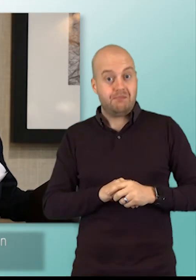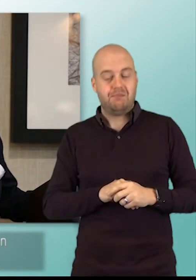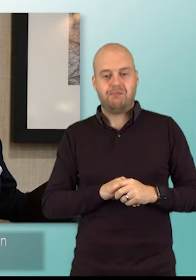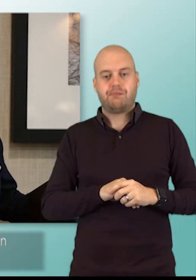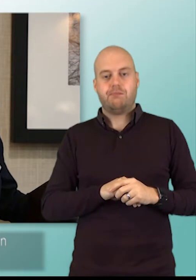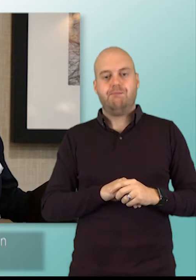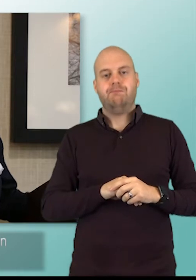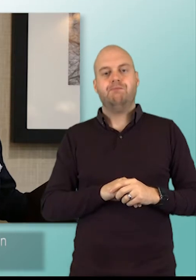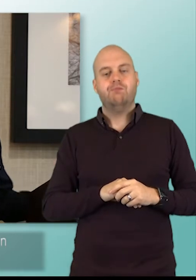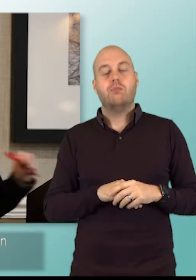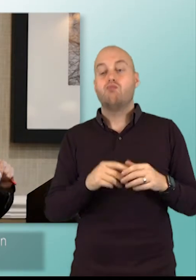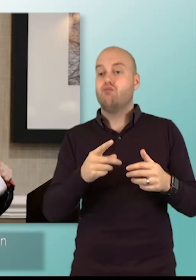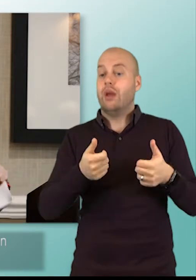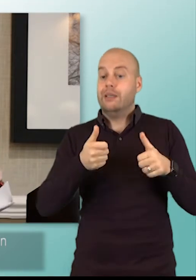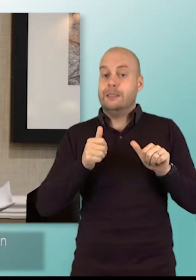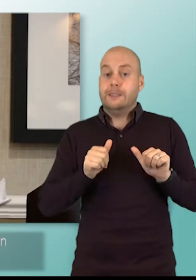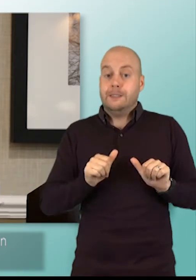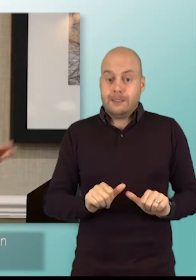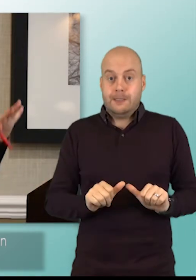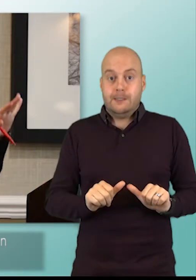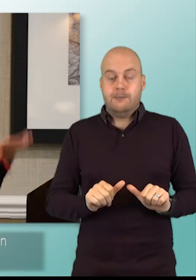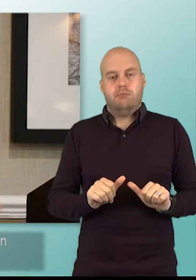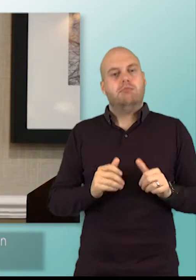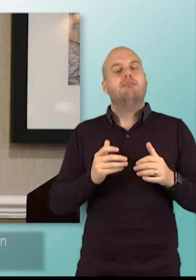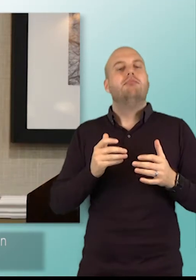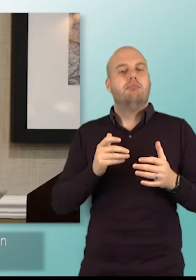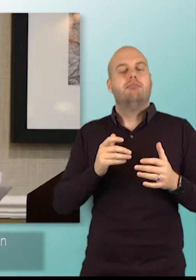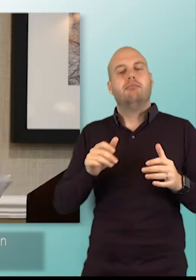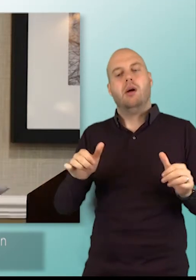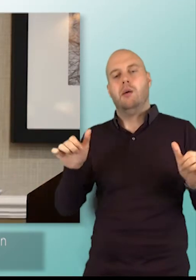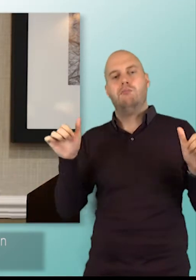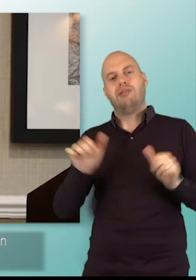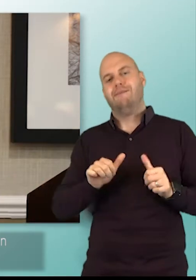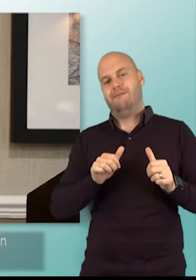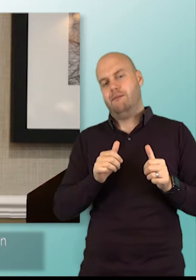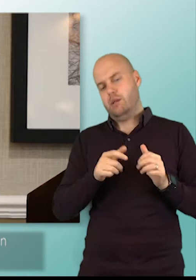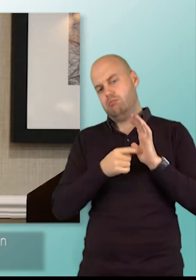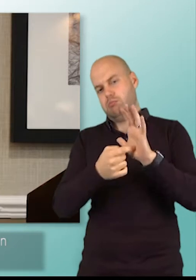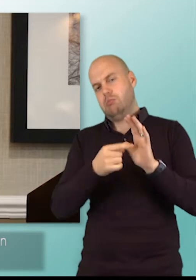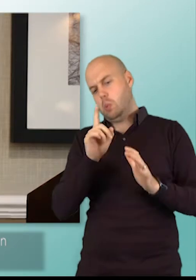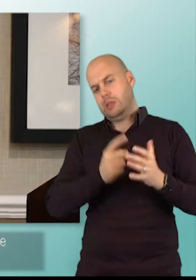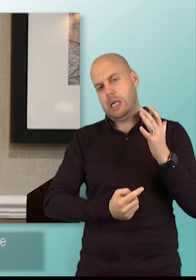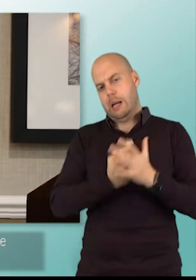The next thing for me to do is to very briefly run through what's going to be